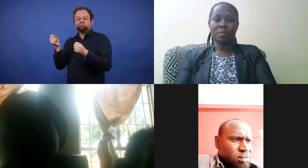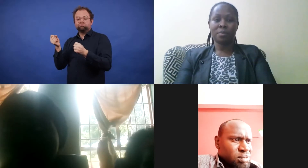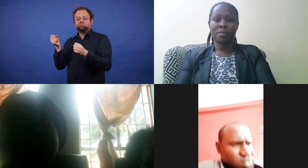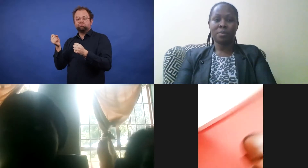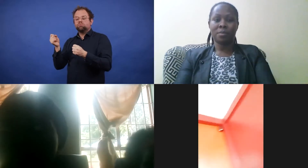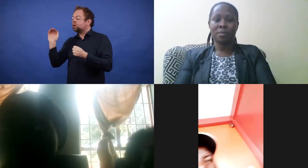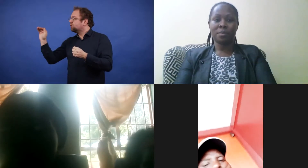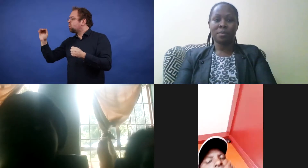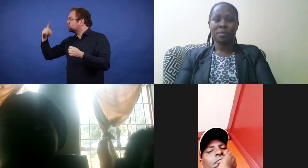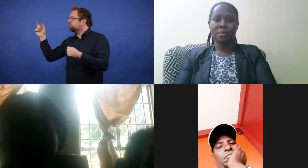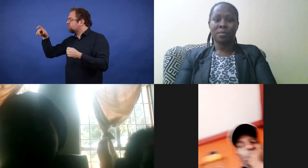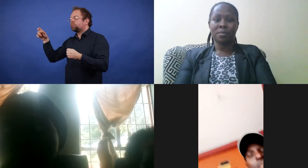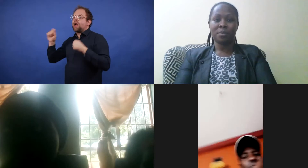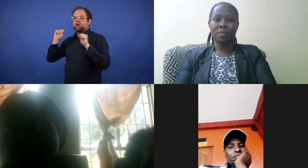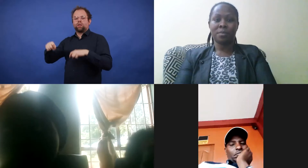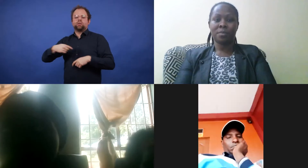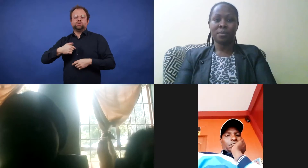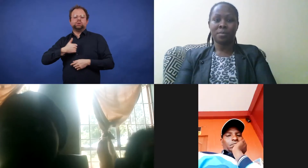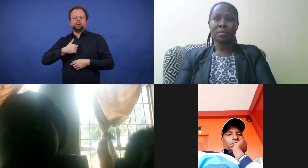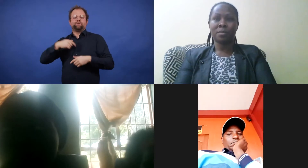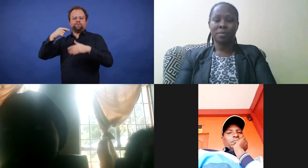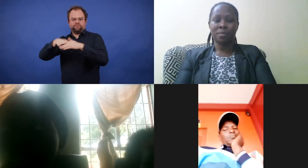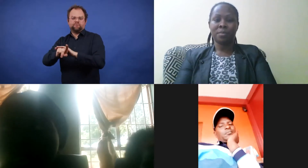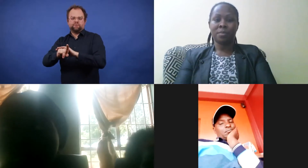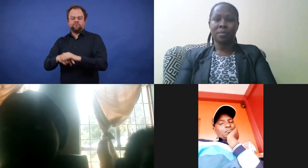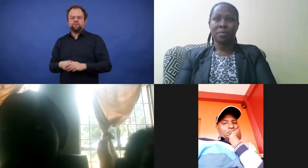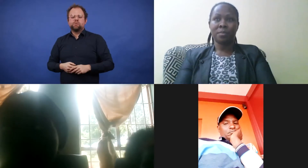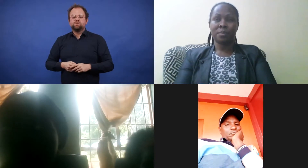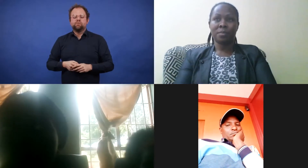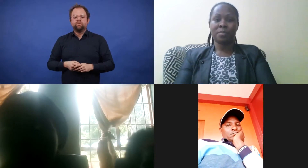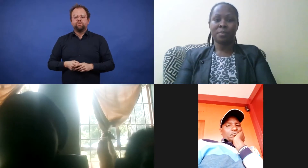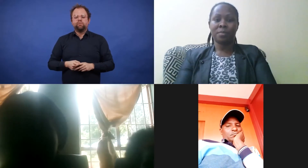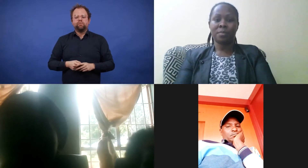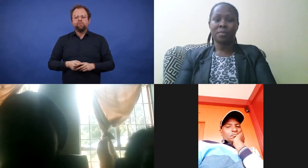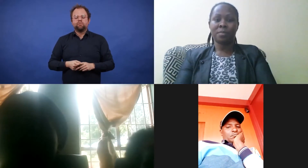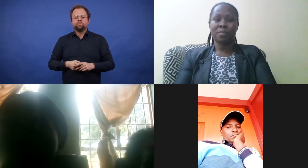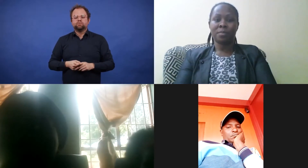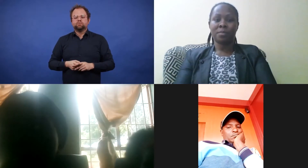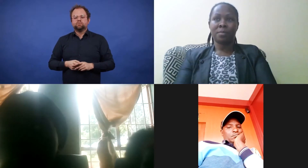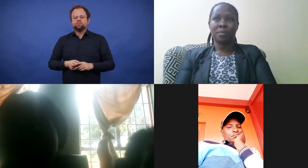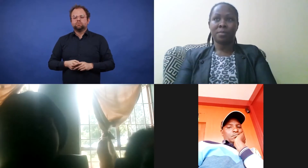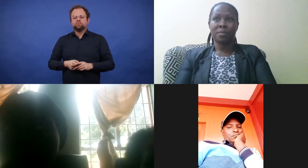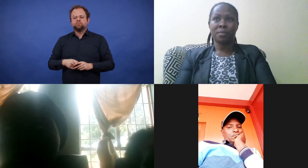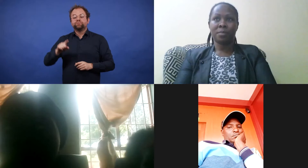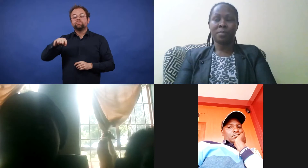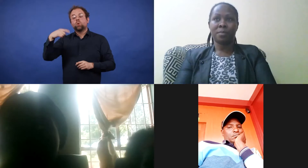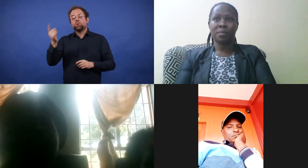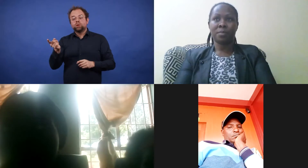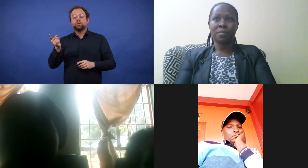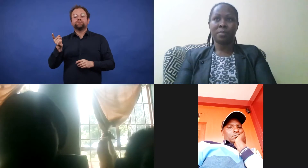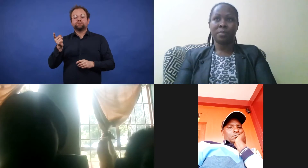with disabilities, we can also feed in the information to the government